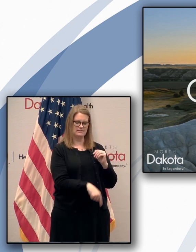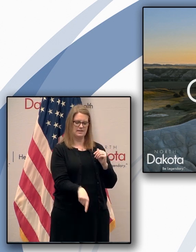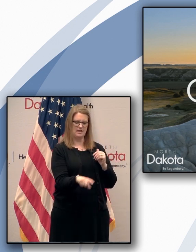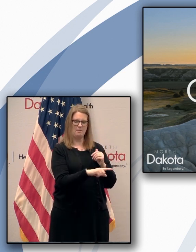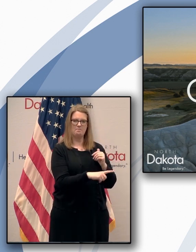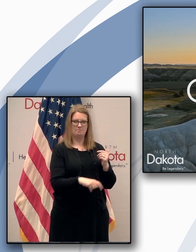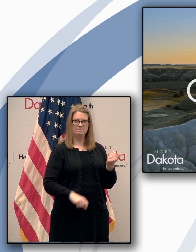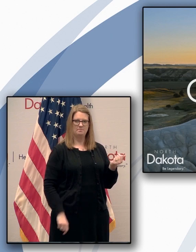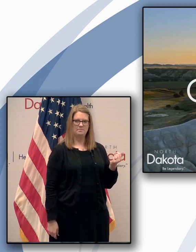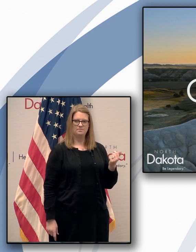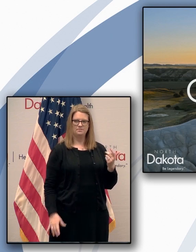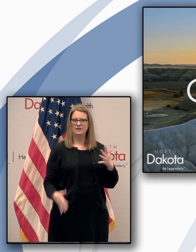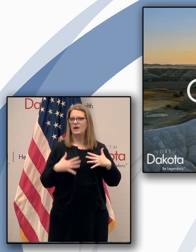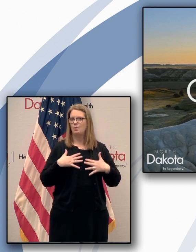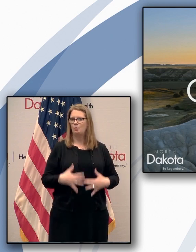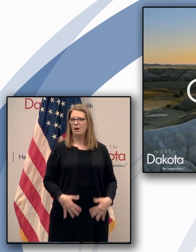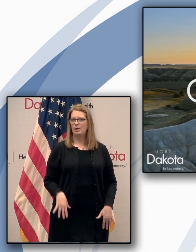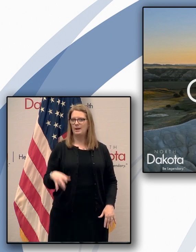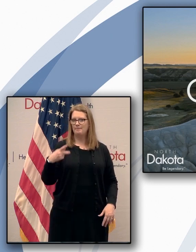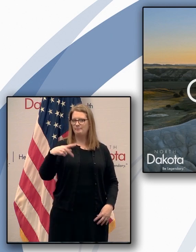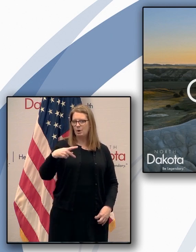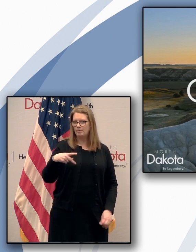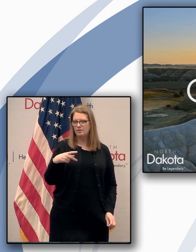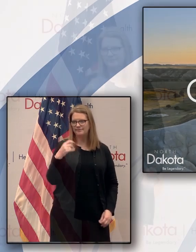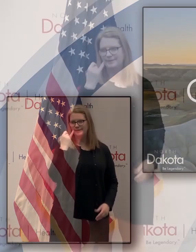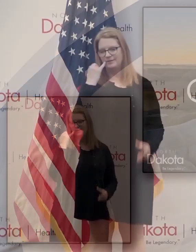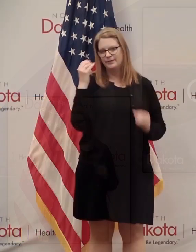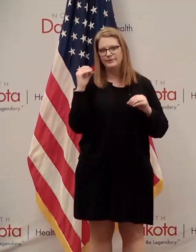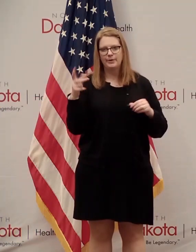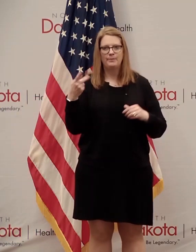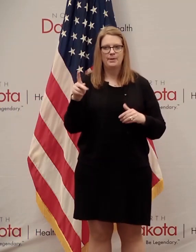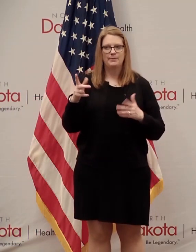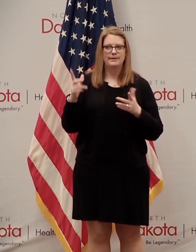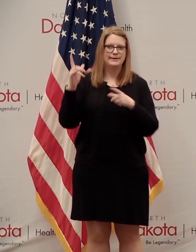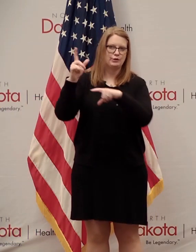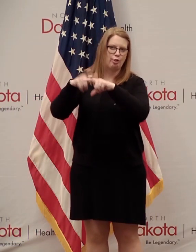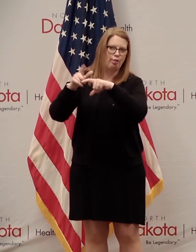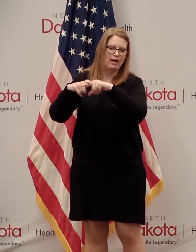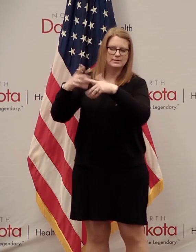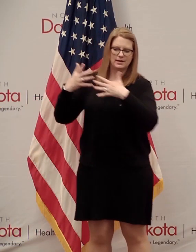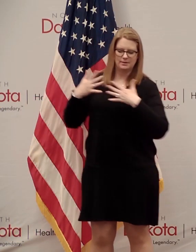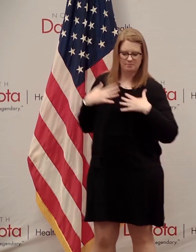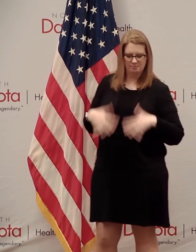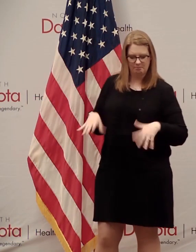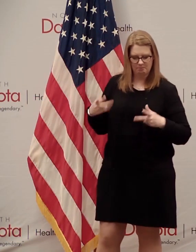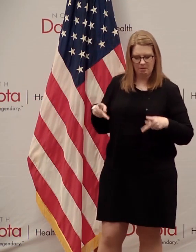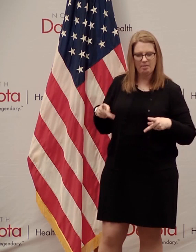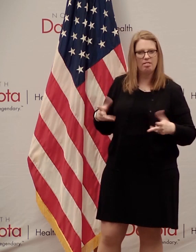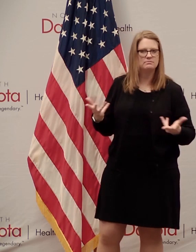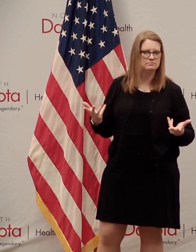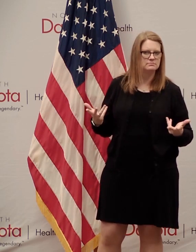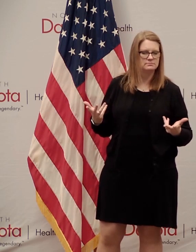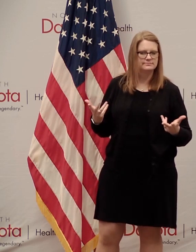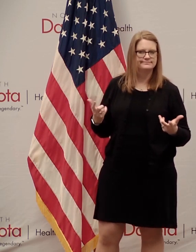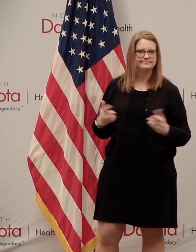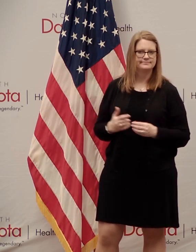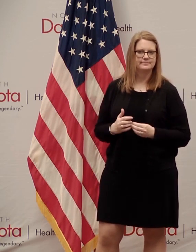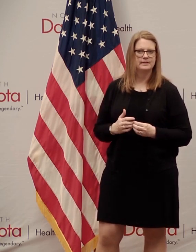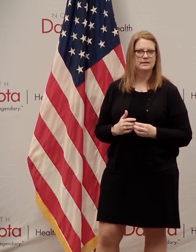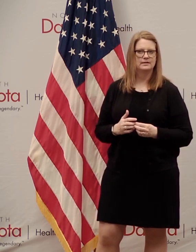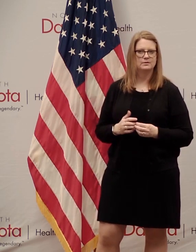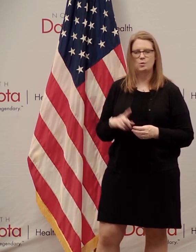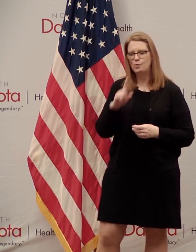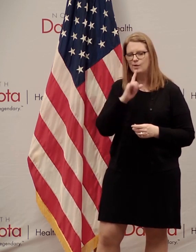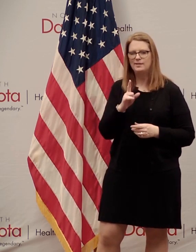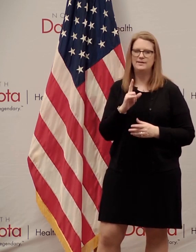me in wearing purple. And if you don't have any purple in your closet to throw on this evening, we want to again take a